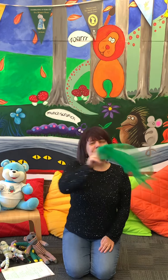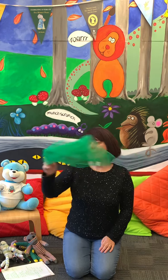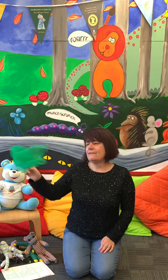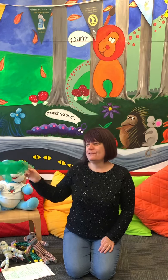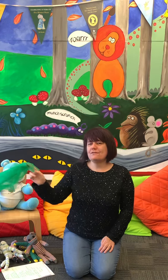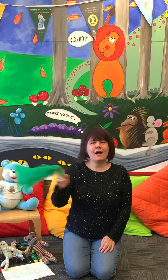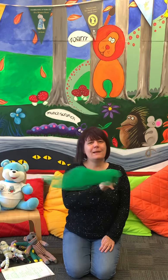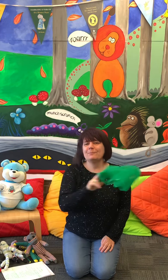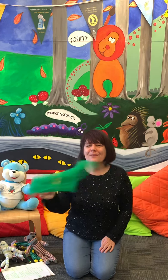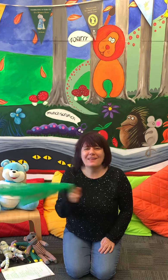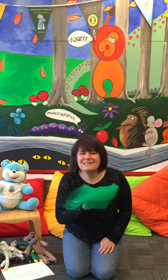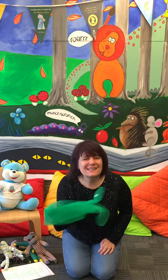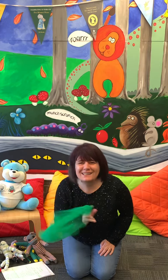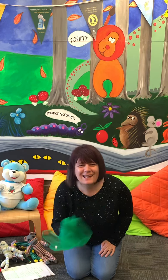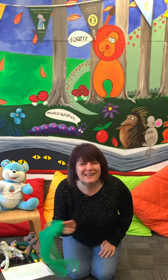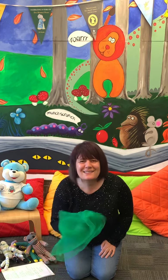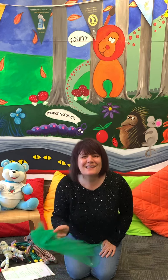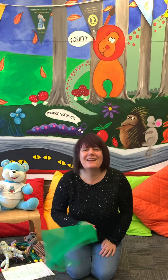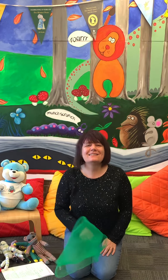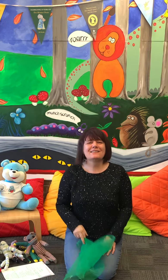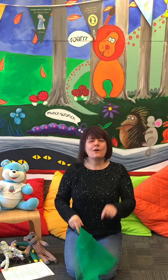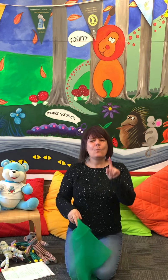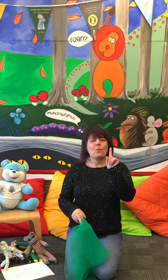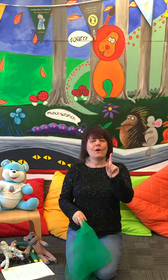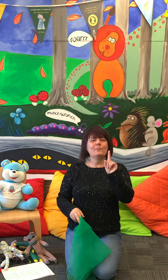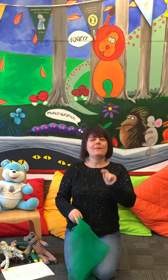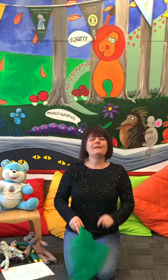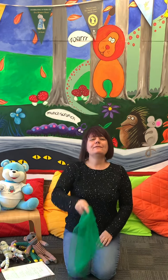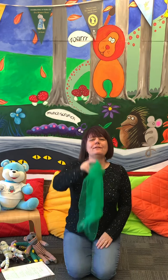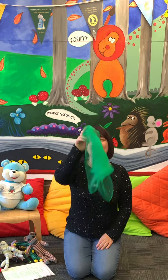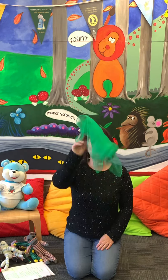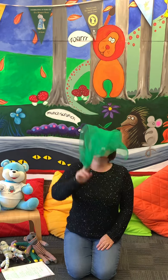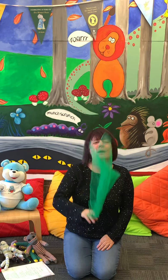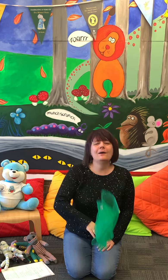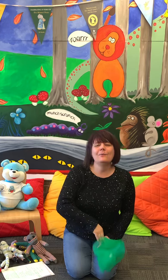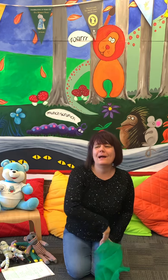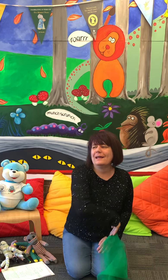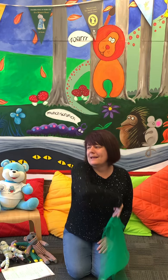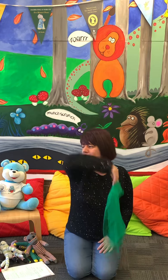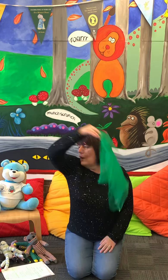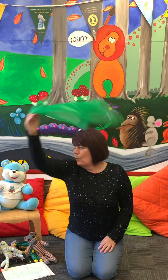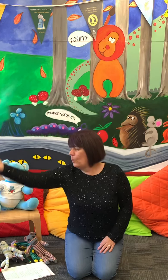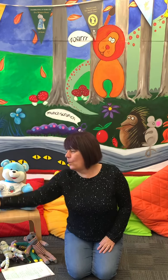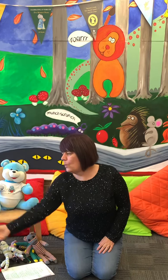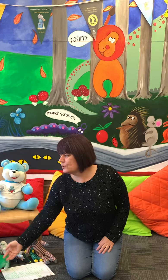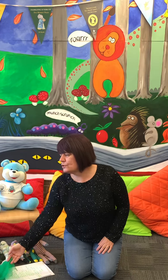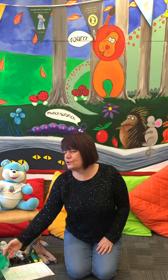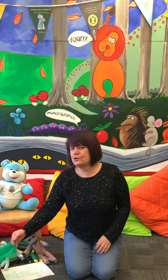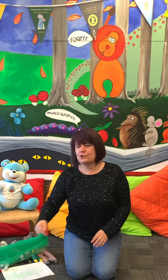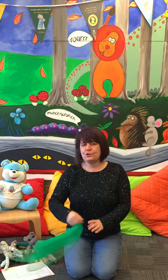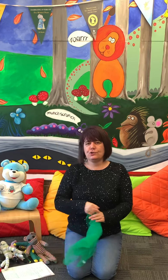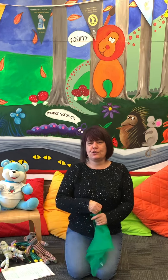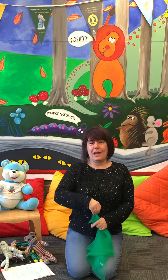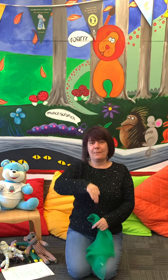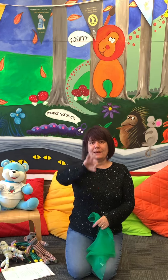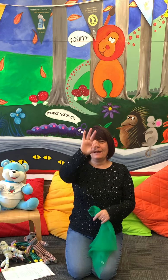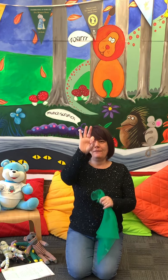left and right, but they didn't like the sight, so one man flew away. Whoosh! How many left